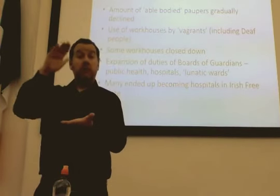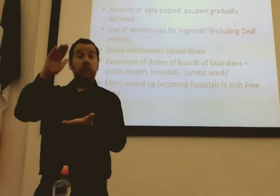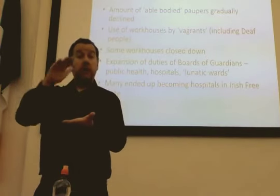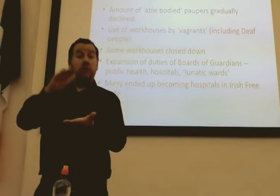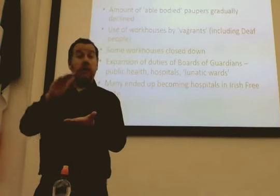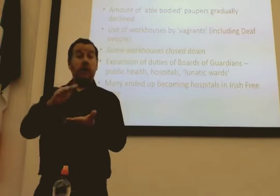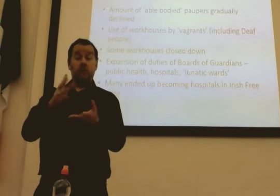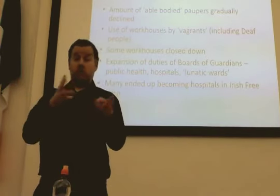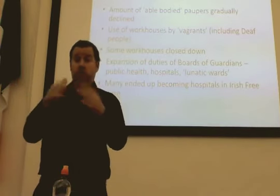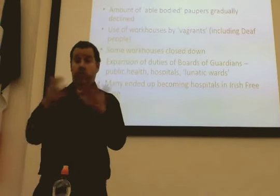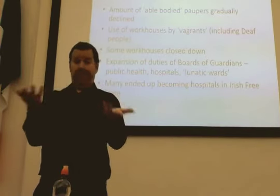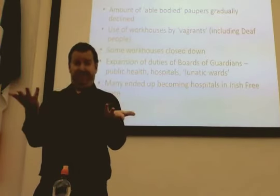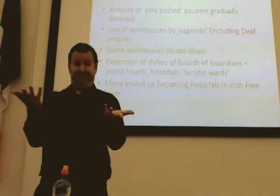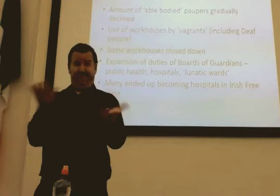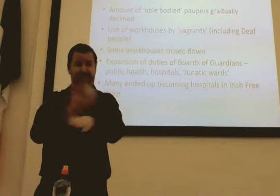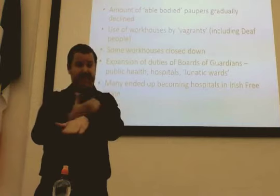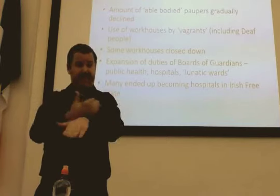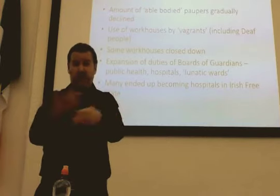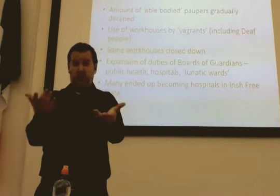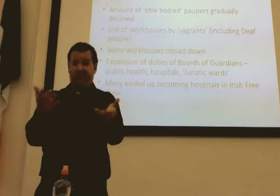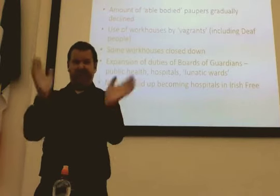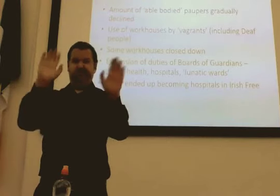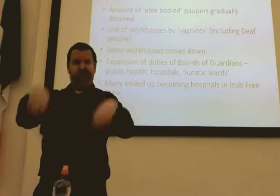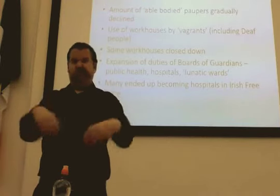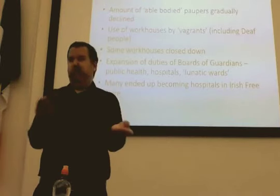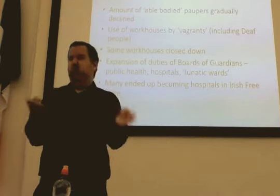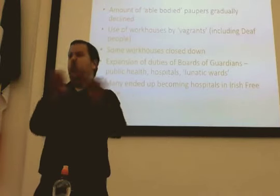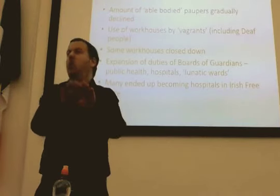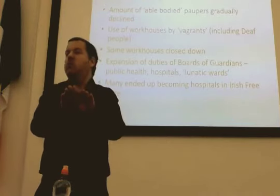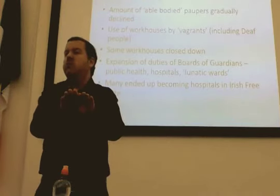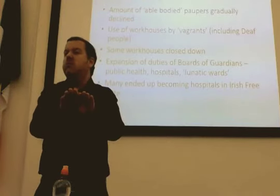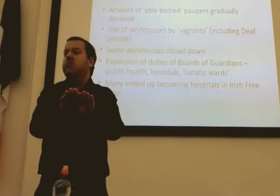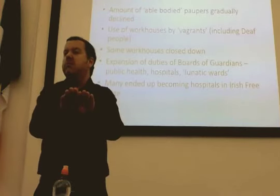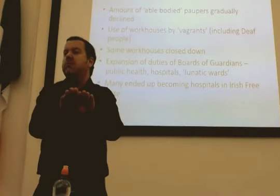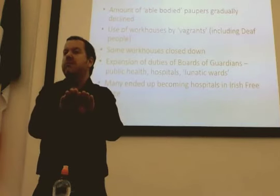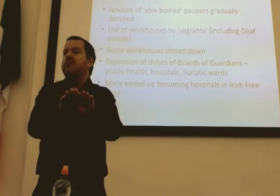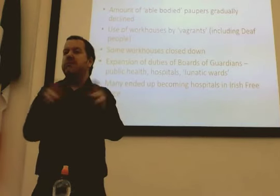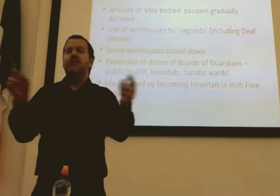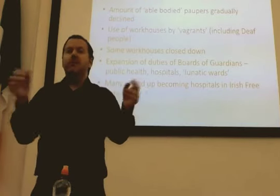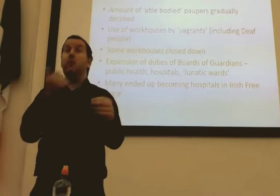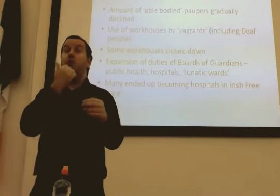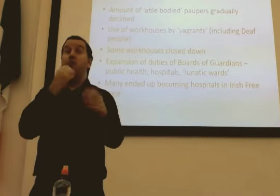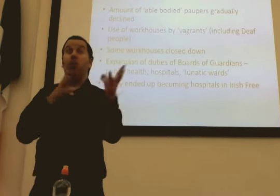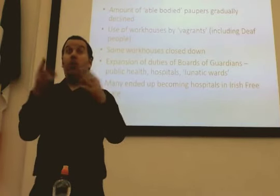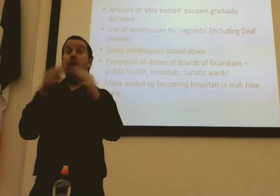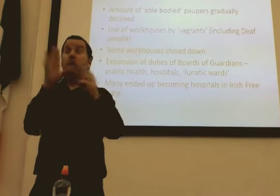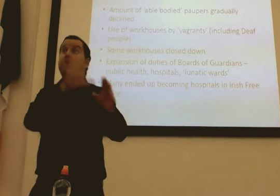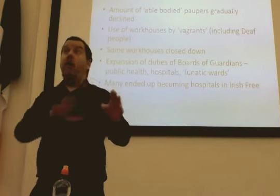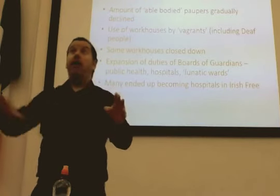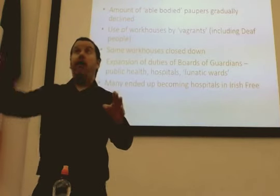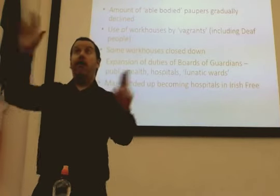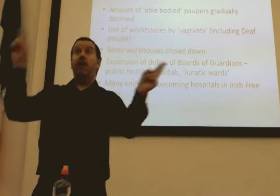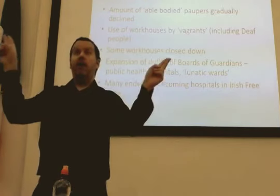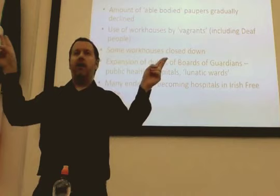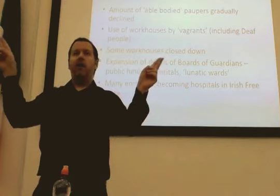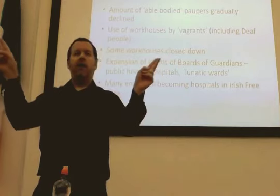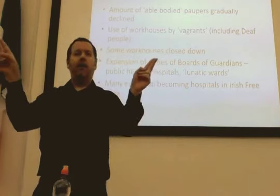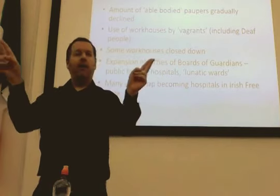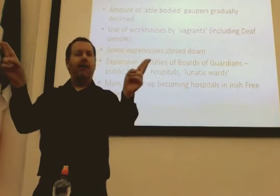And over time, the numbers in the workhouse decreased. So when they became so small, they would actually decide to close the workhouse.